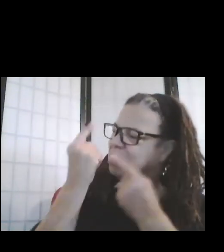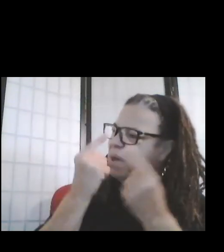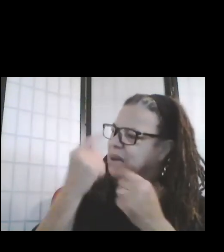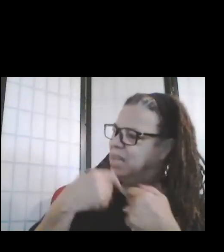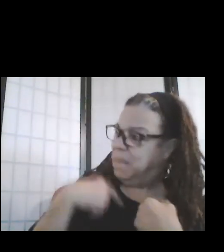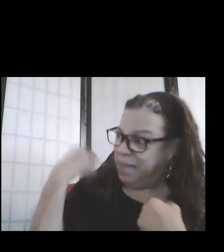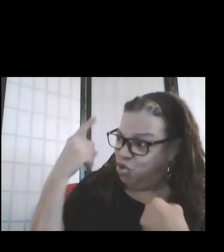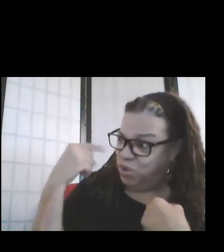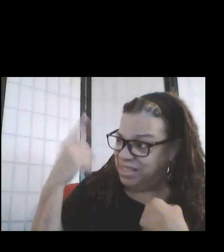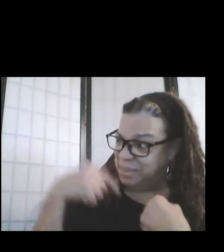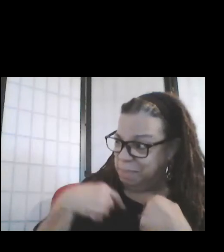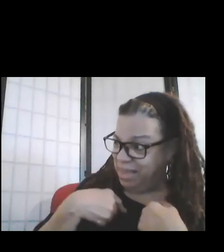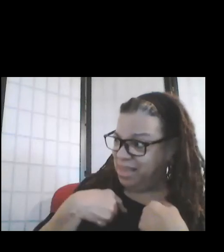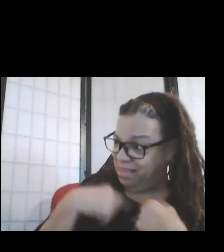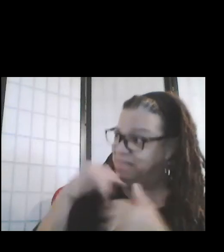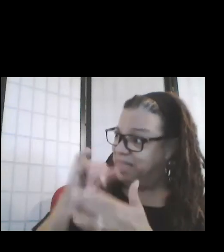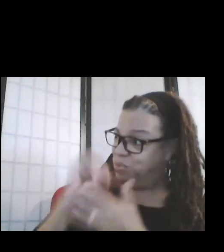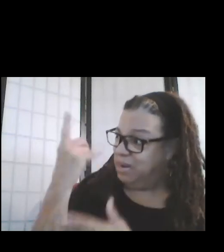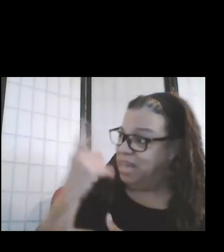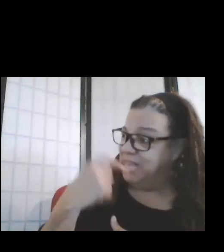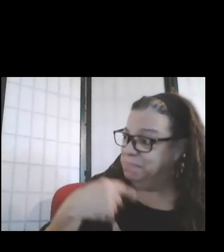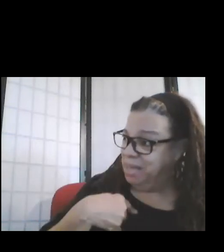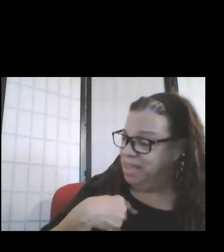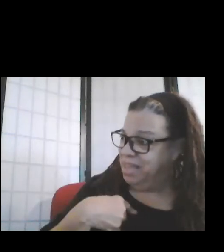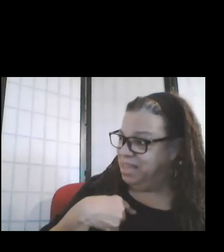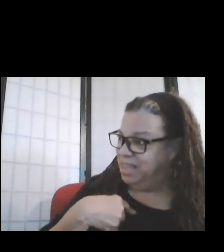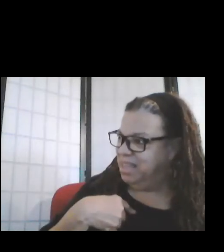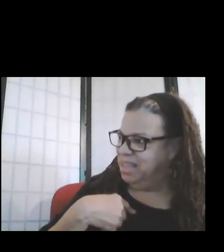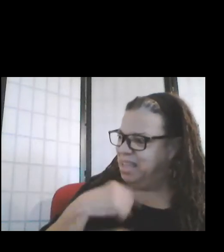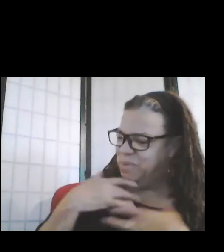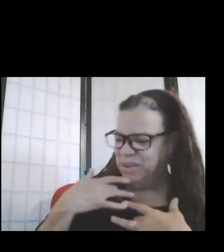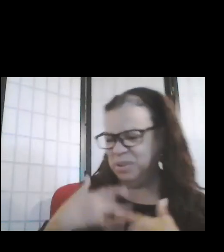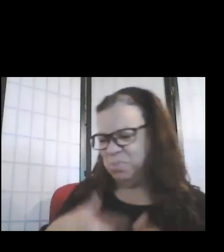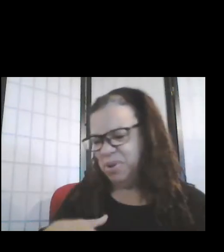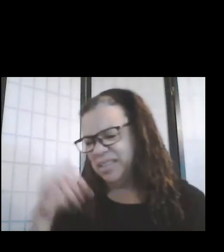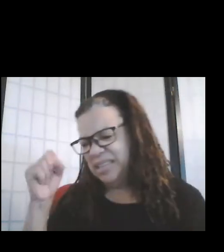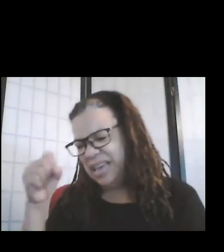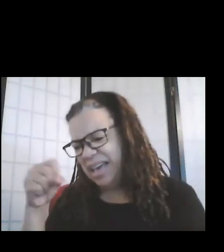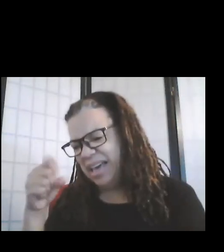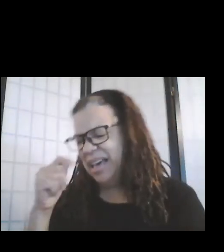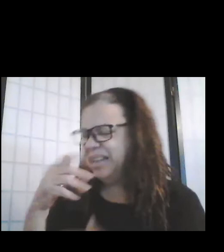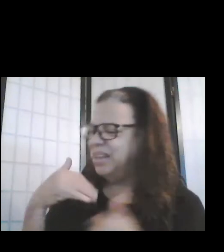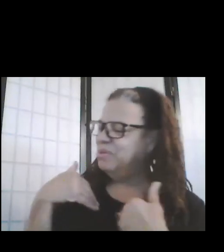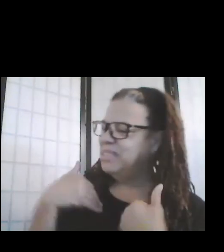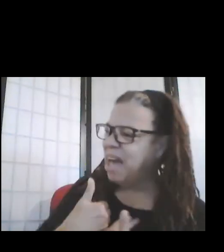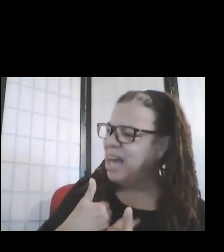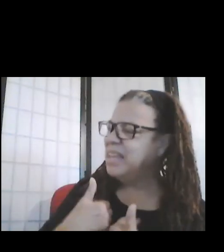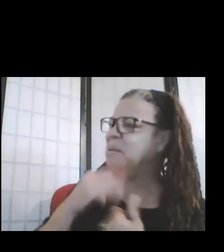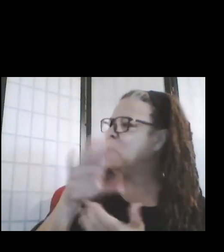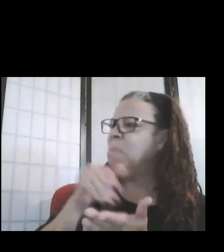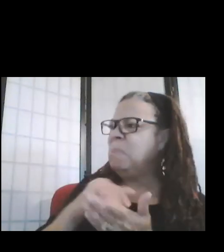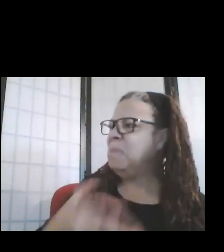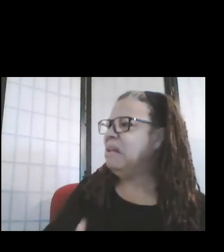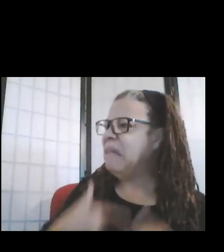crazy? Is that what the guy was asking? Morris was a little down, sure, and tired. Hell, midlife crisis maybe,